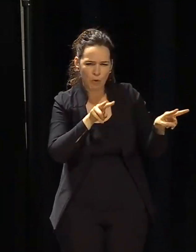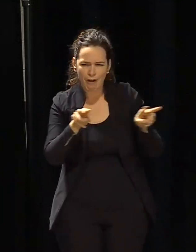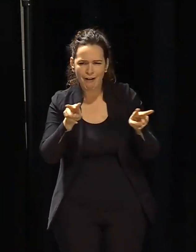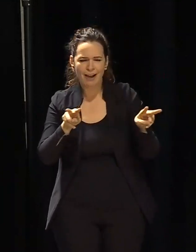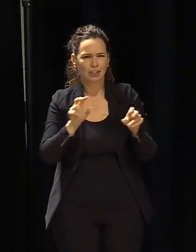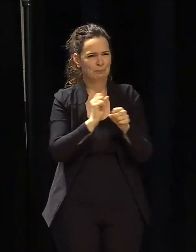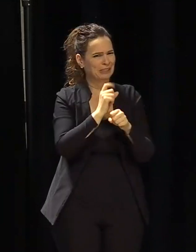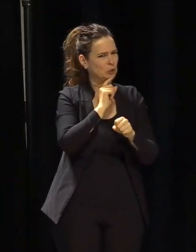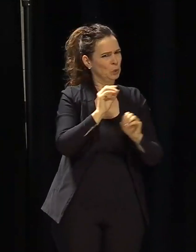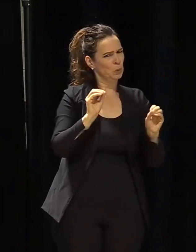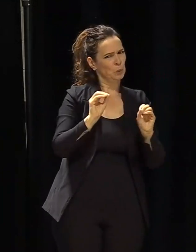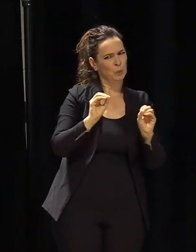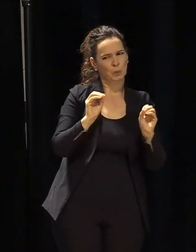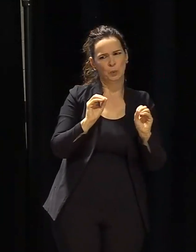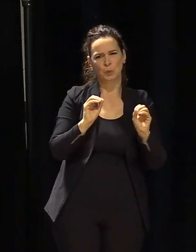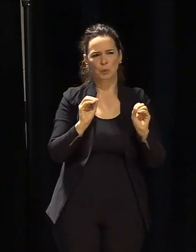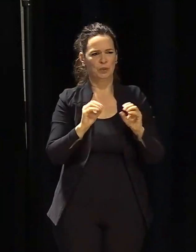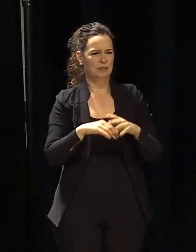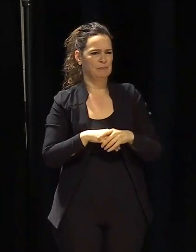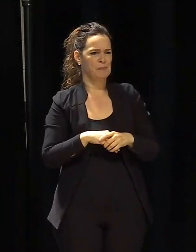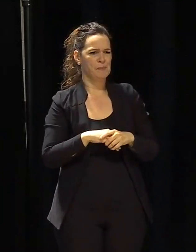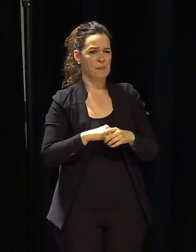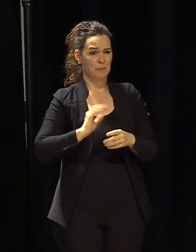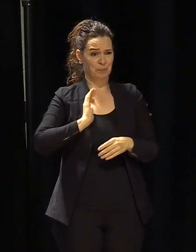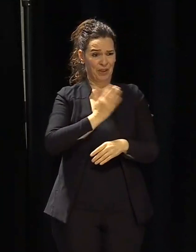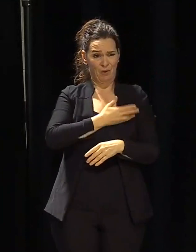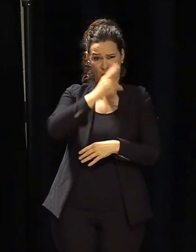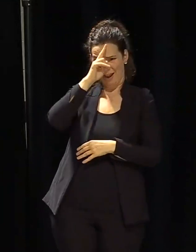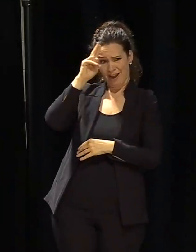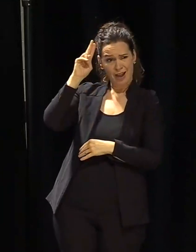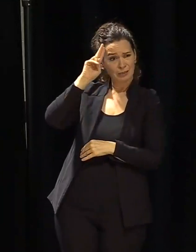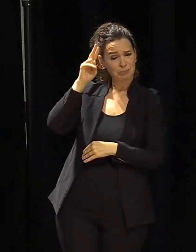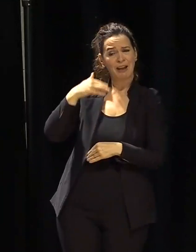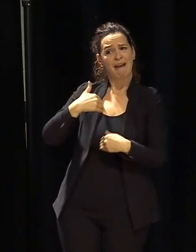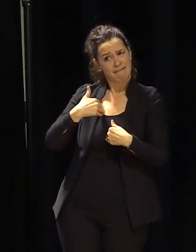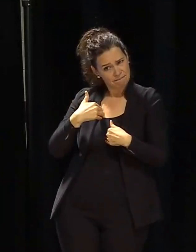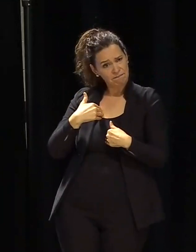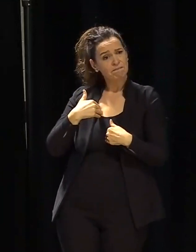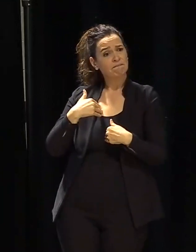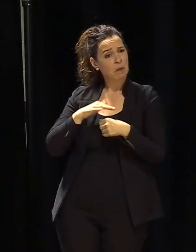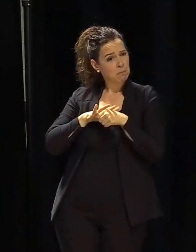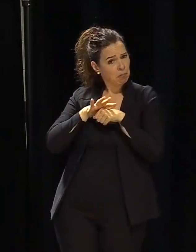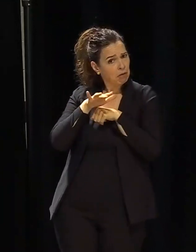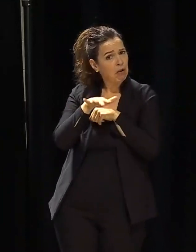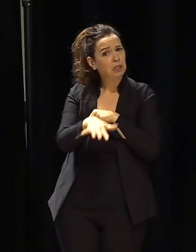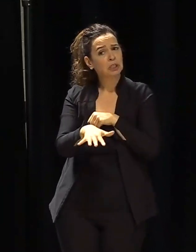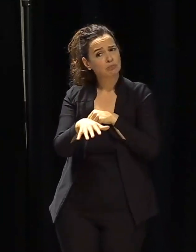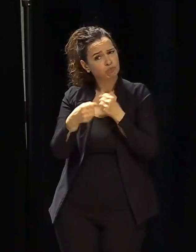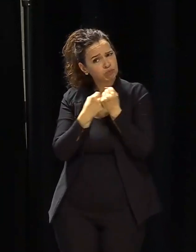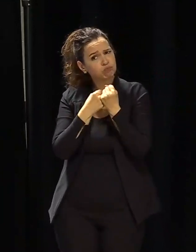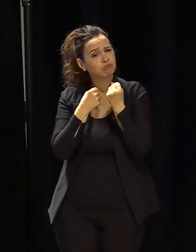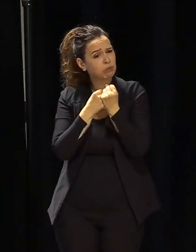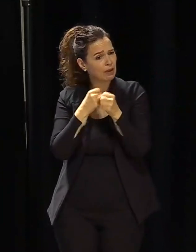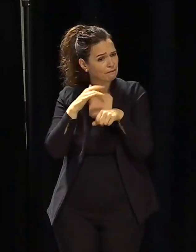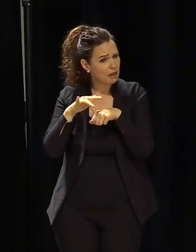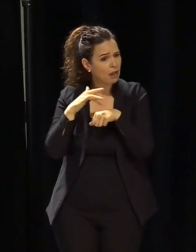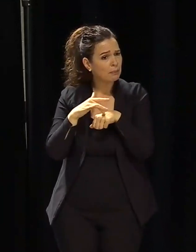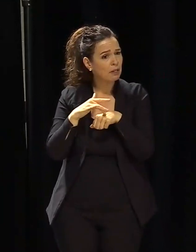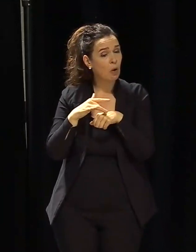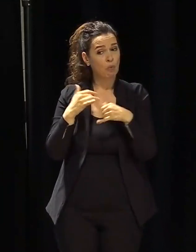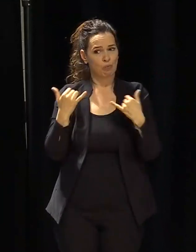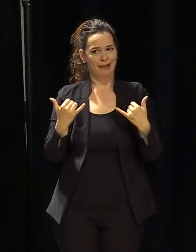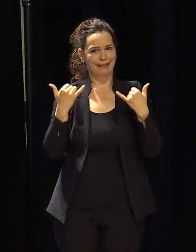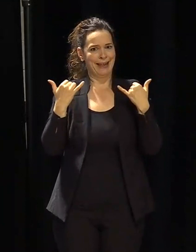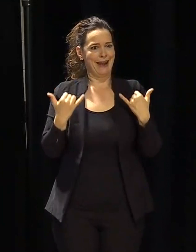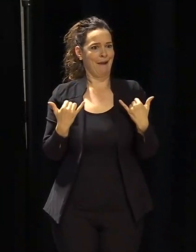be a challenge for our hospitals. The challenge is not so much beds, it's for staffing. Right